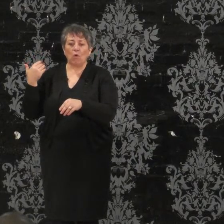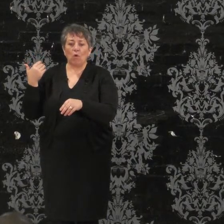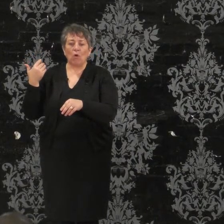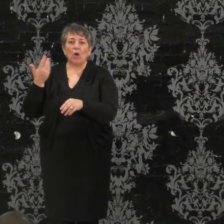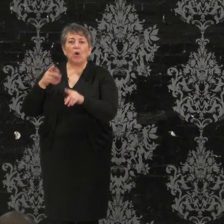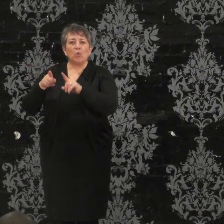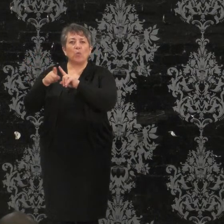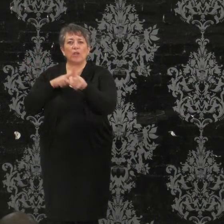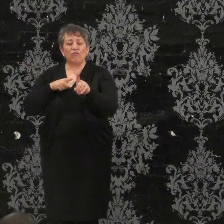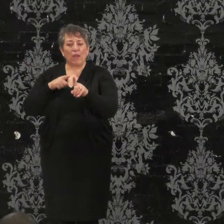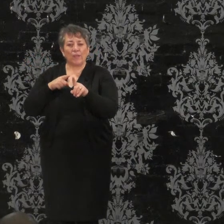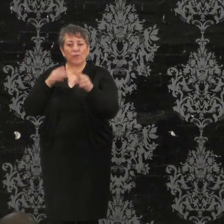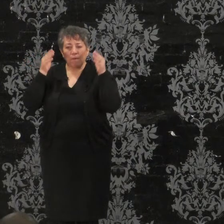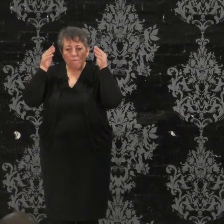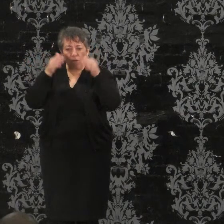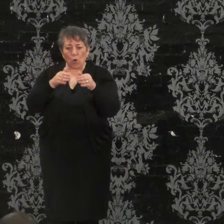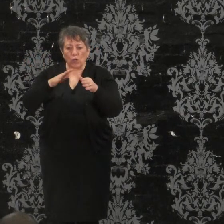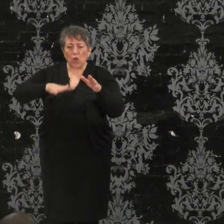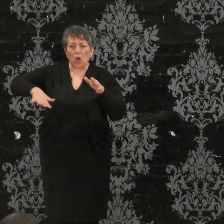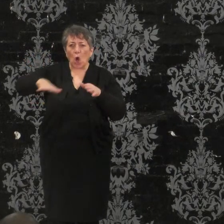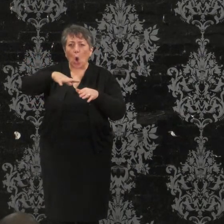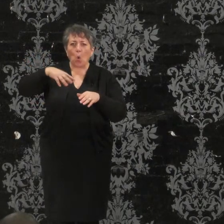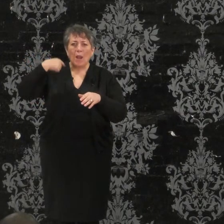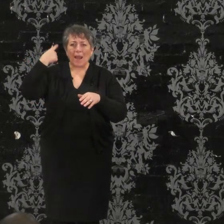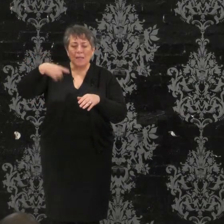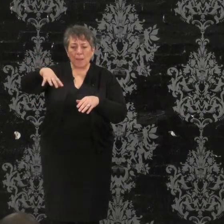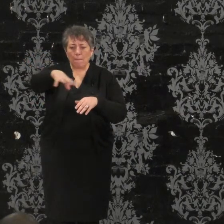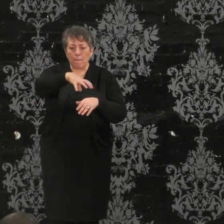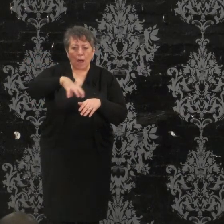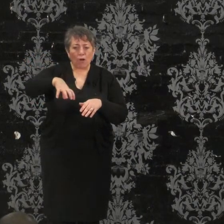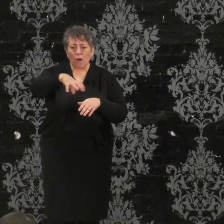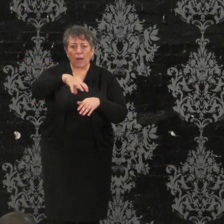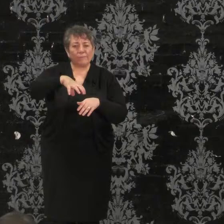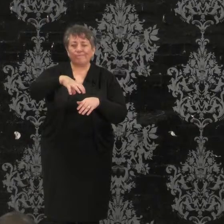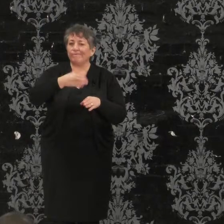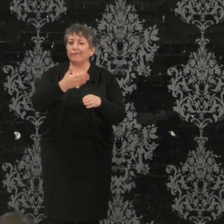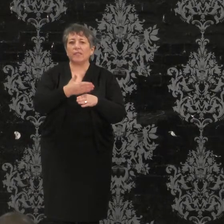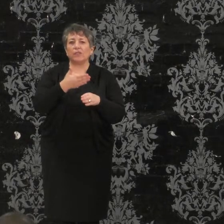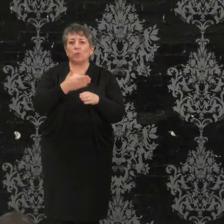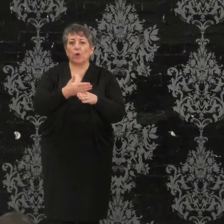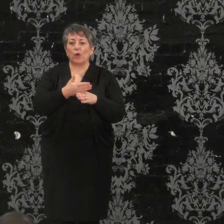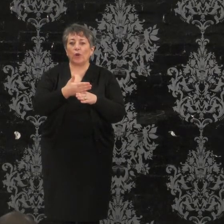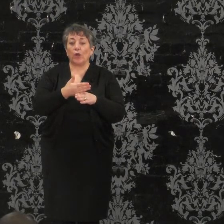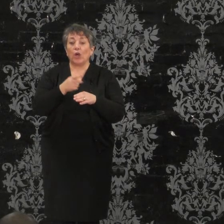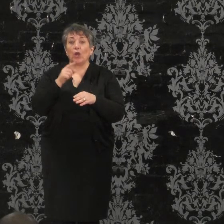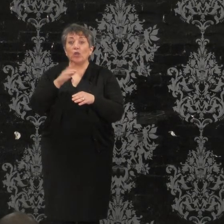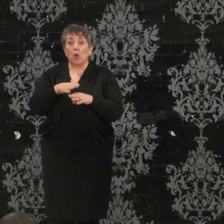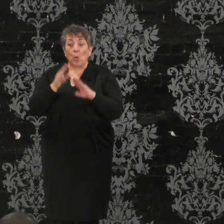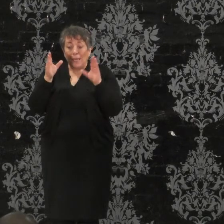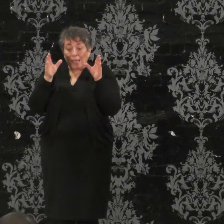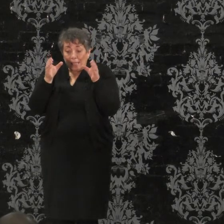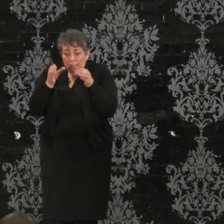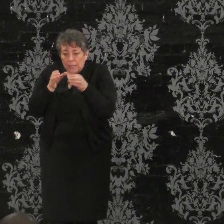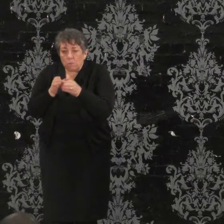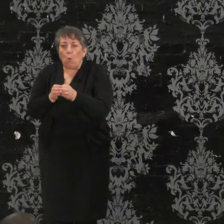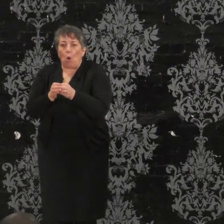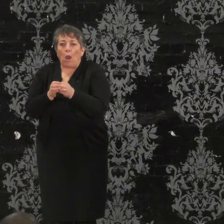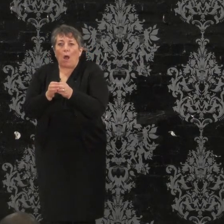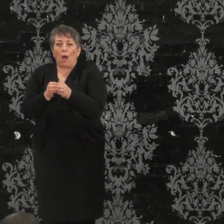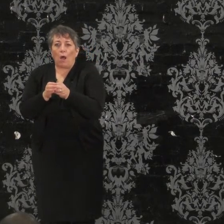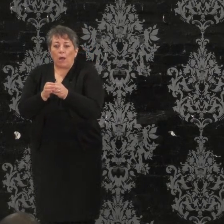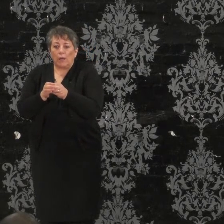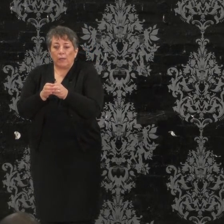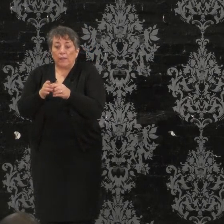not work. So we're going local, investing £6 million in 8 consortiums across